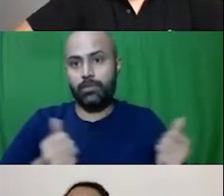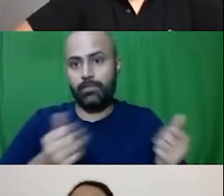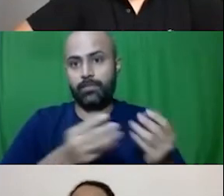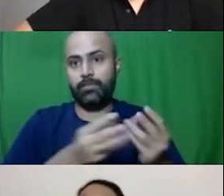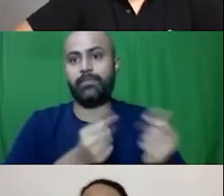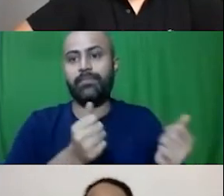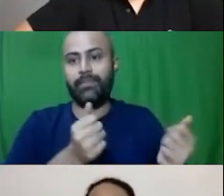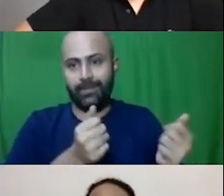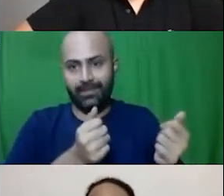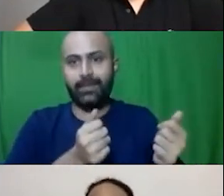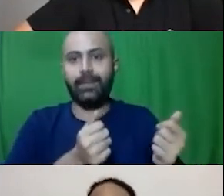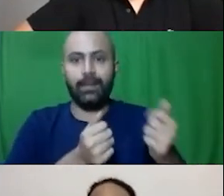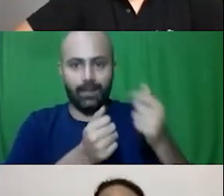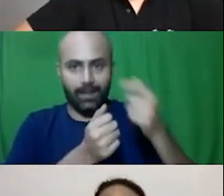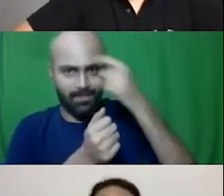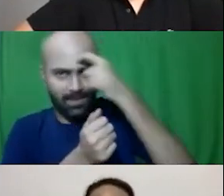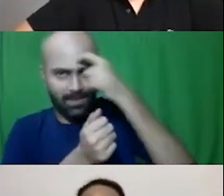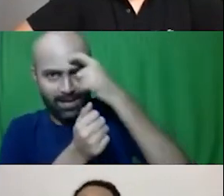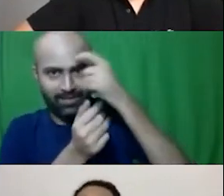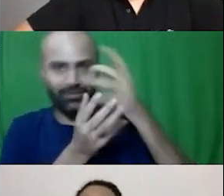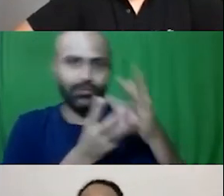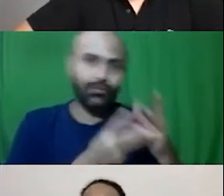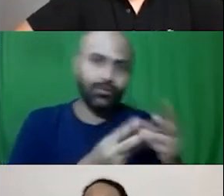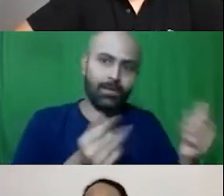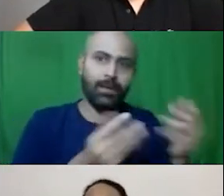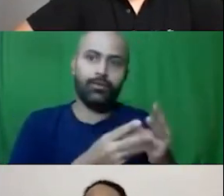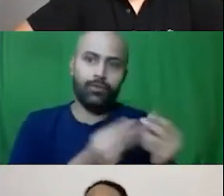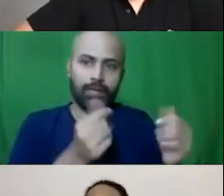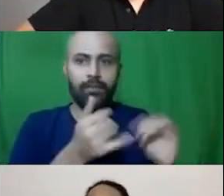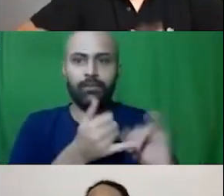solve. Problem solve.